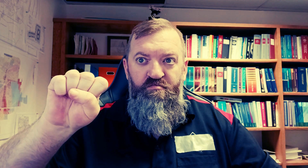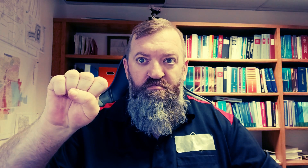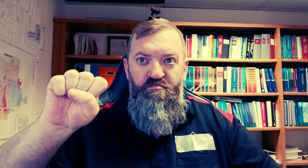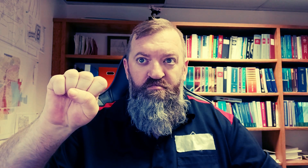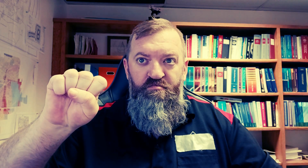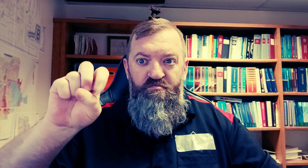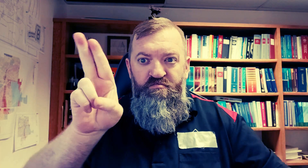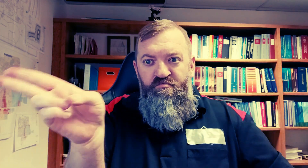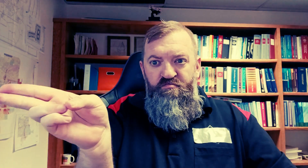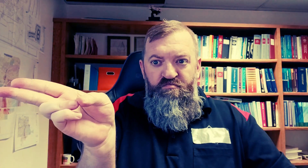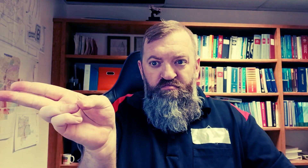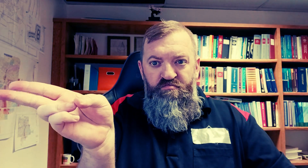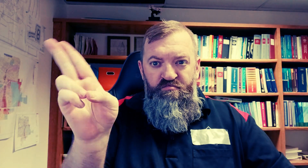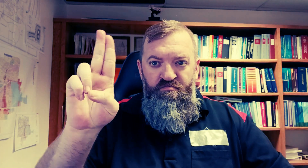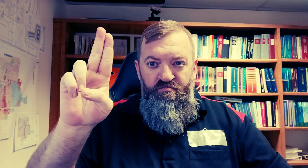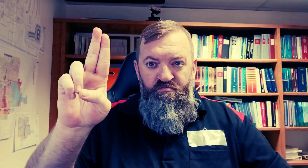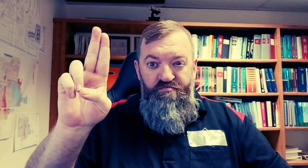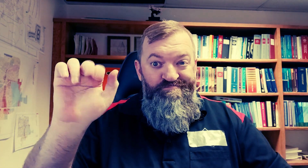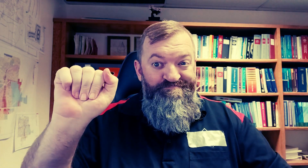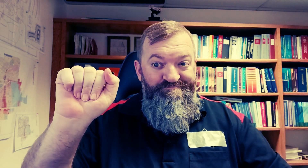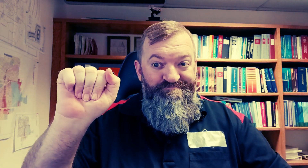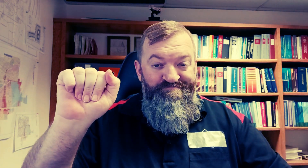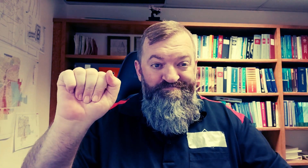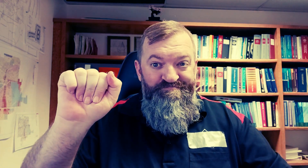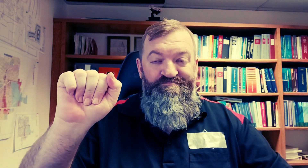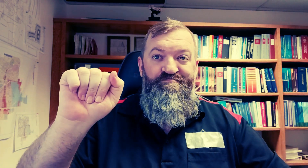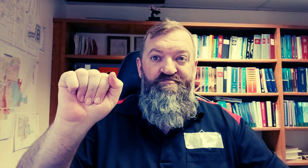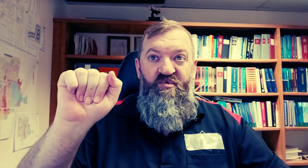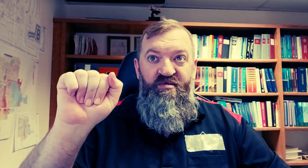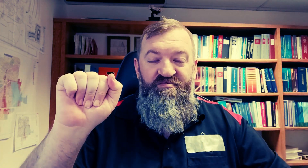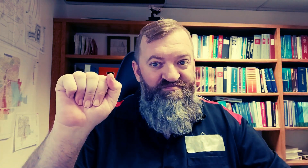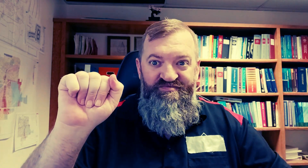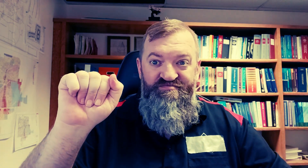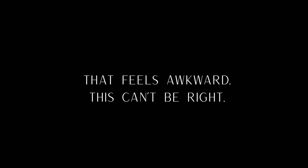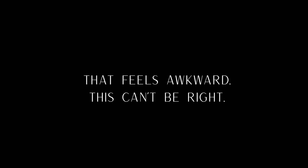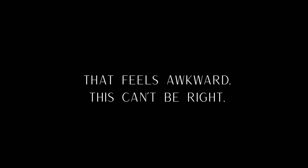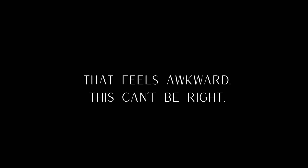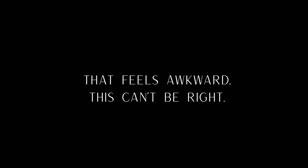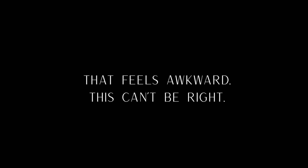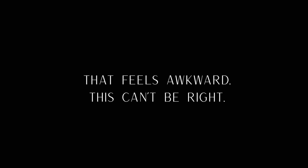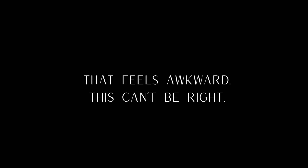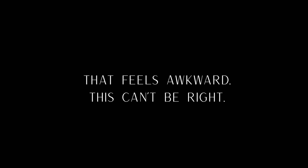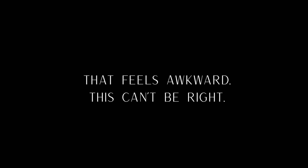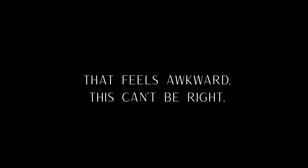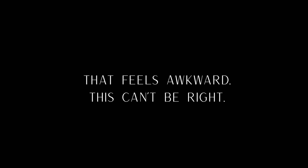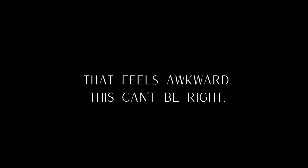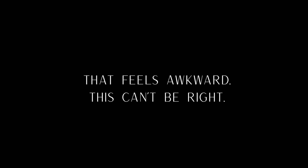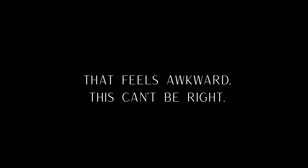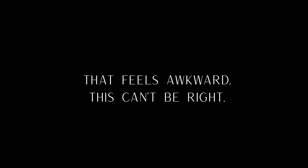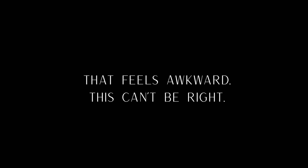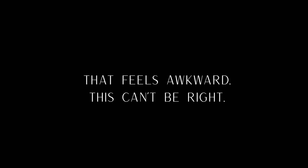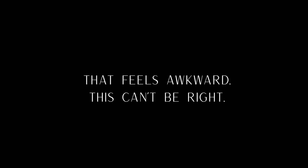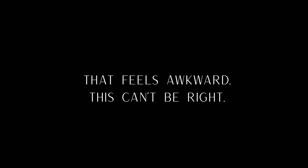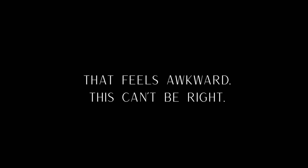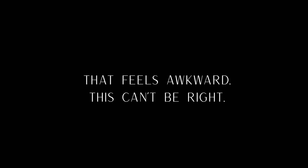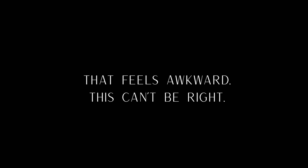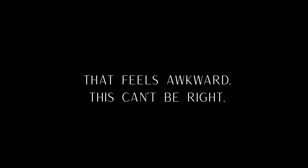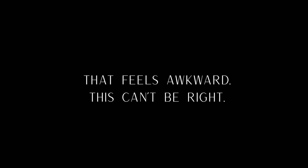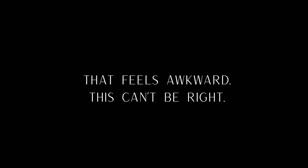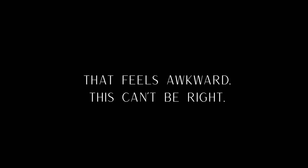and overwhelmed by learning the alphabet in American Sign Language and using it to introduce myself. But